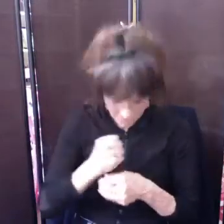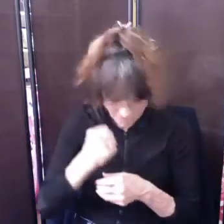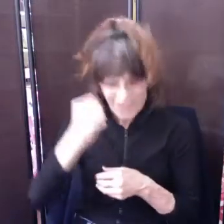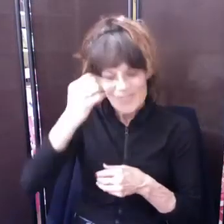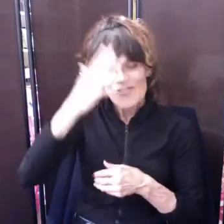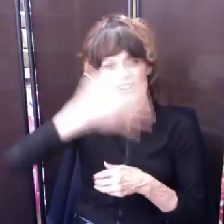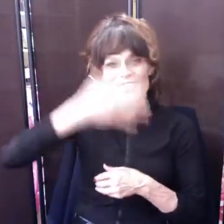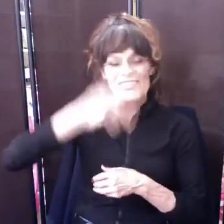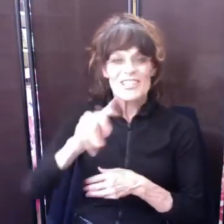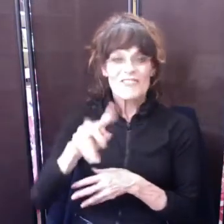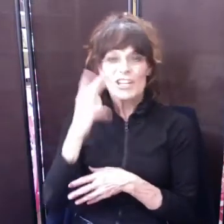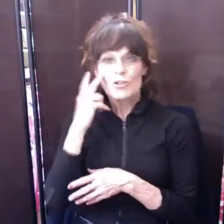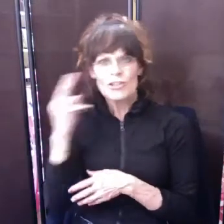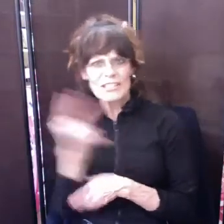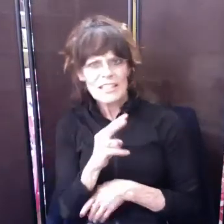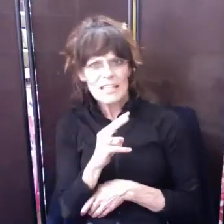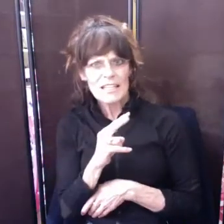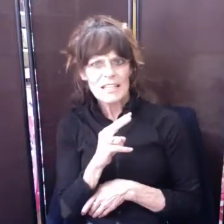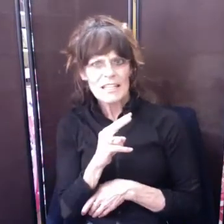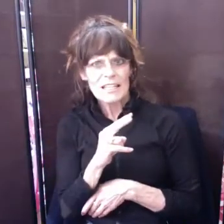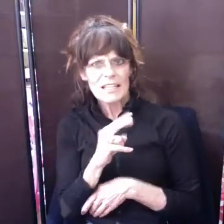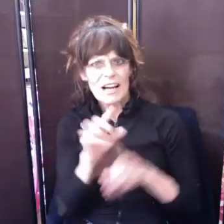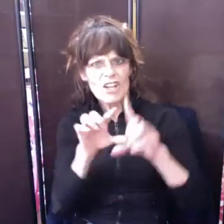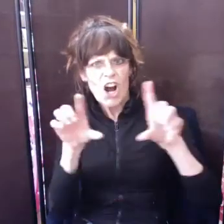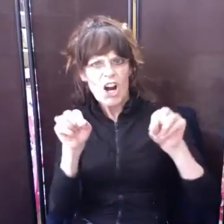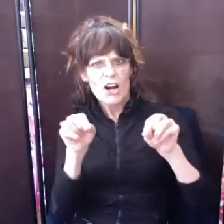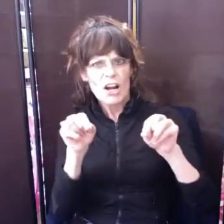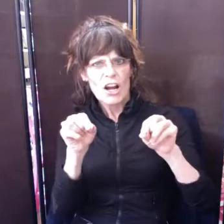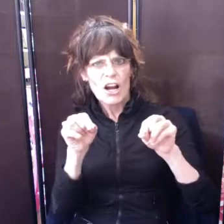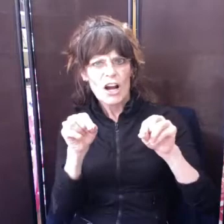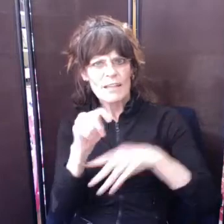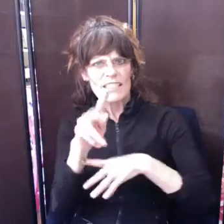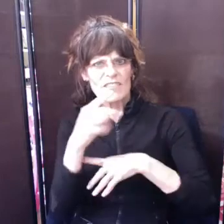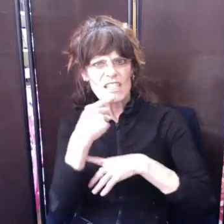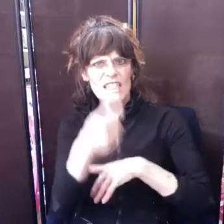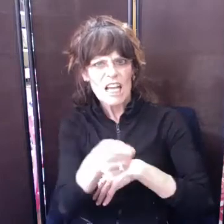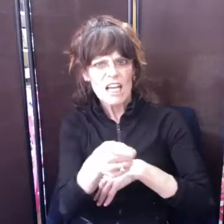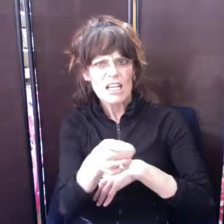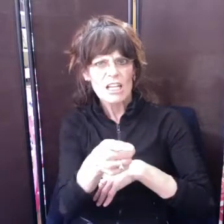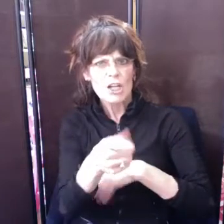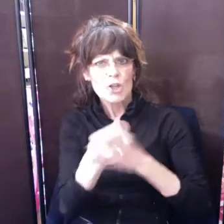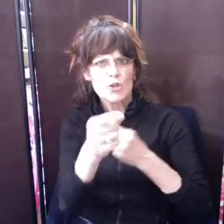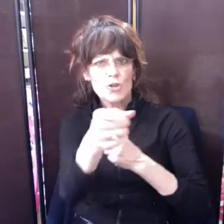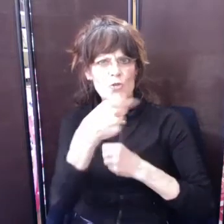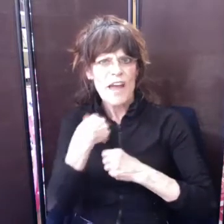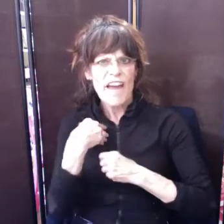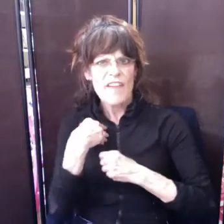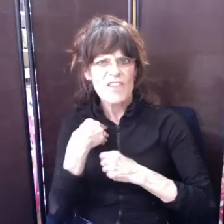And there was a single card on my television and it said, "Do you have a drinking